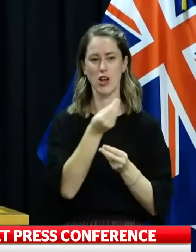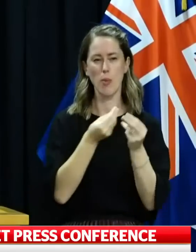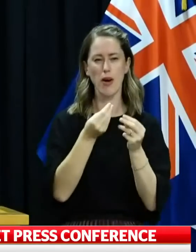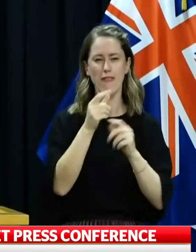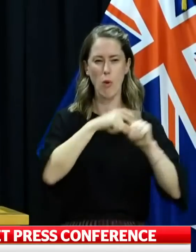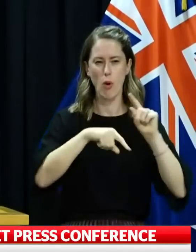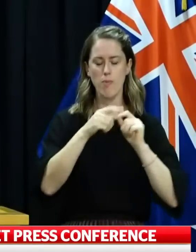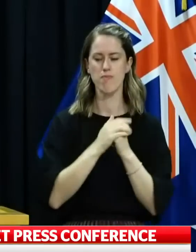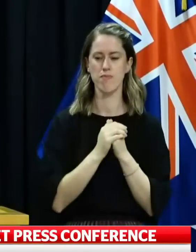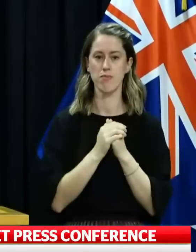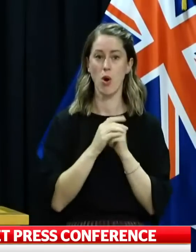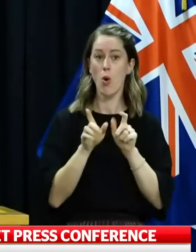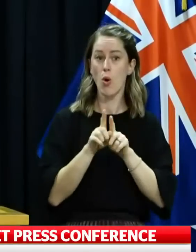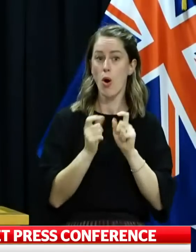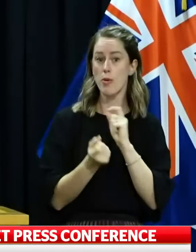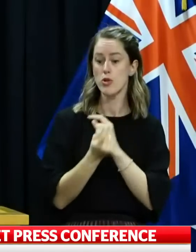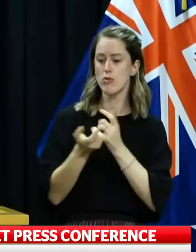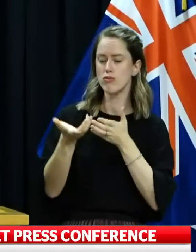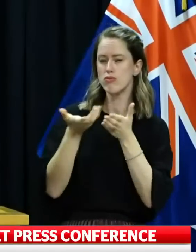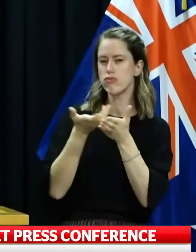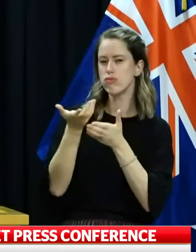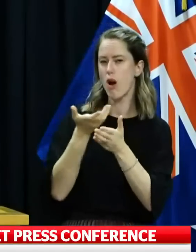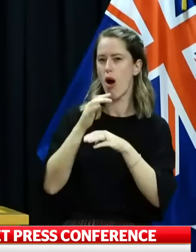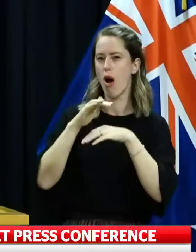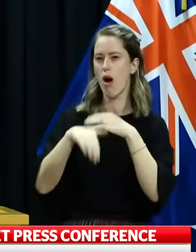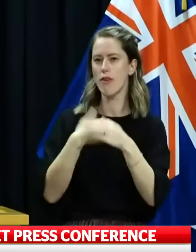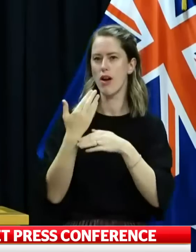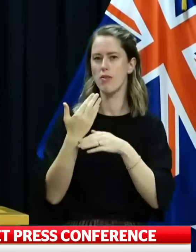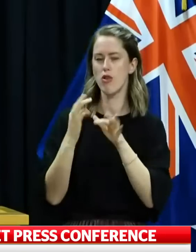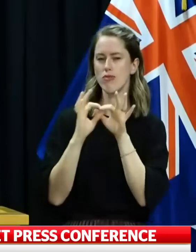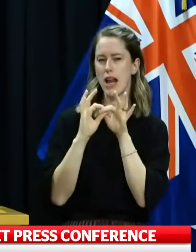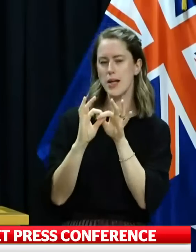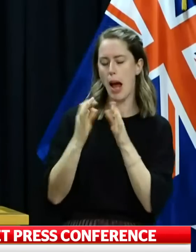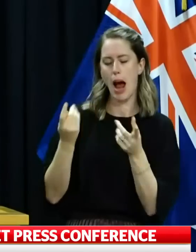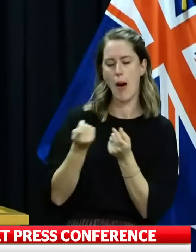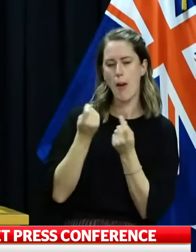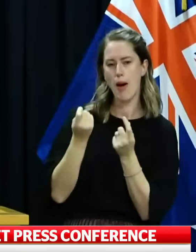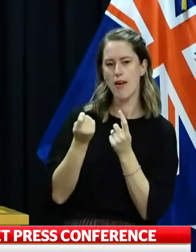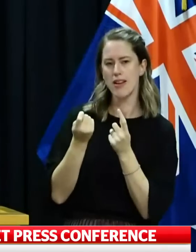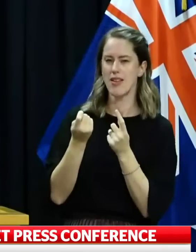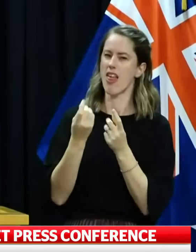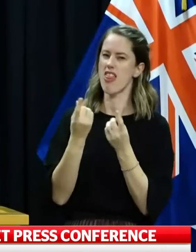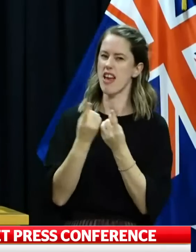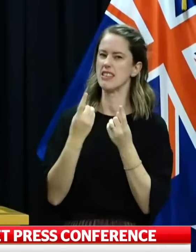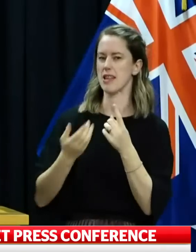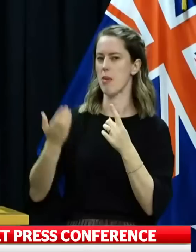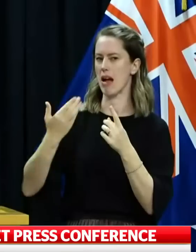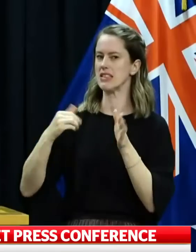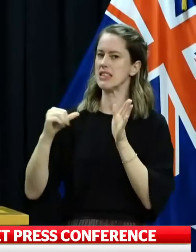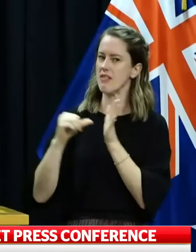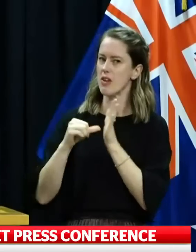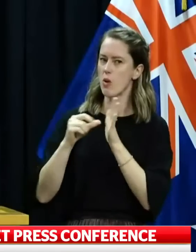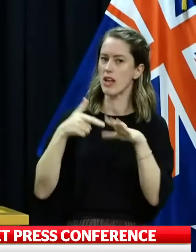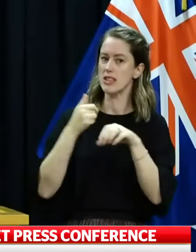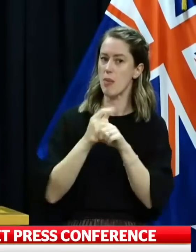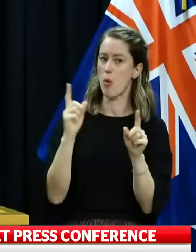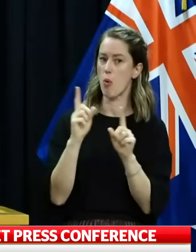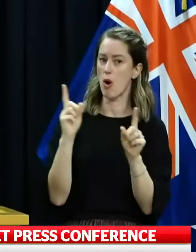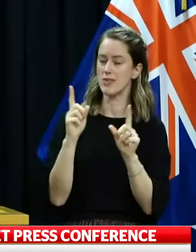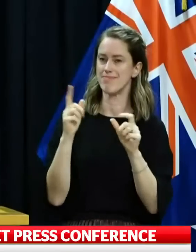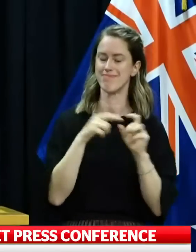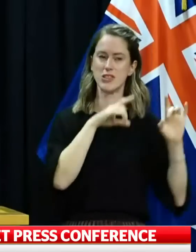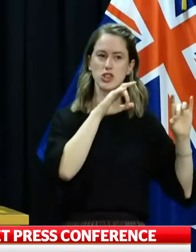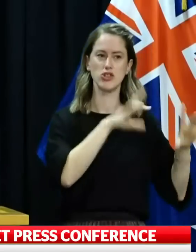opportunity for new conversations to be had on aspects of the bilateral relationship that have been difficult for a number of years, namely elements